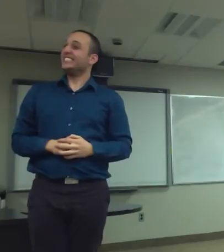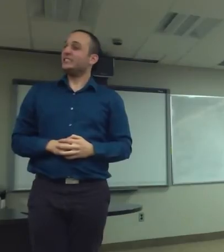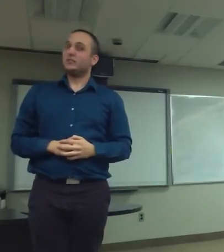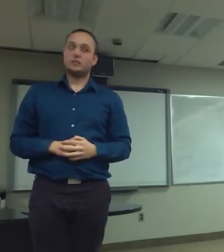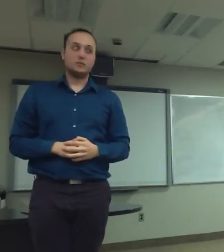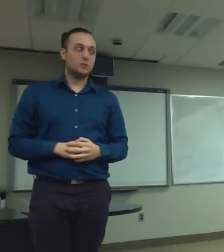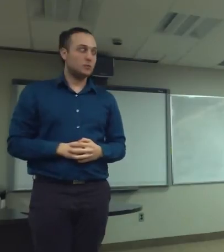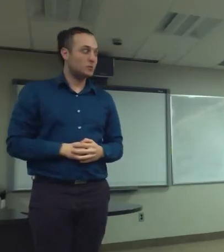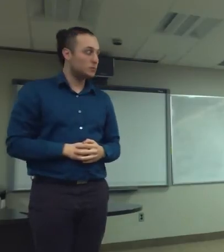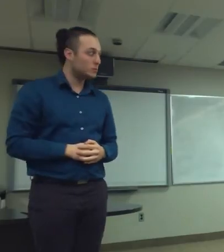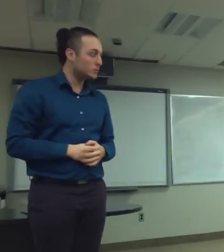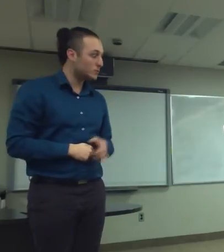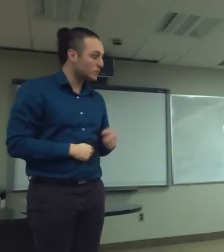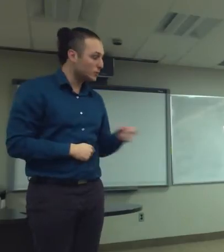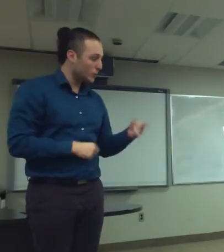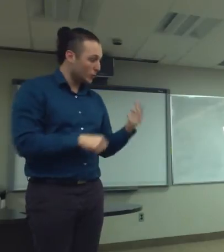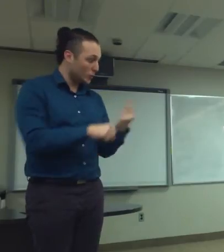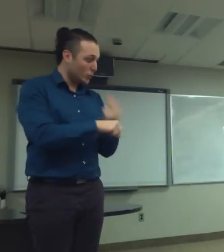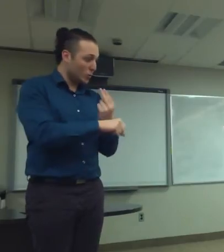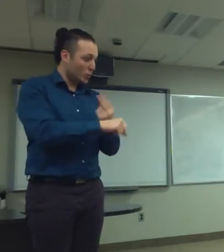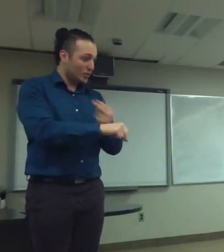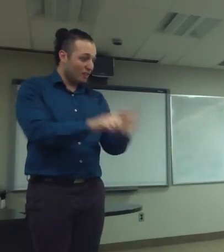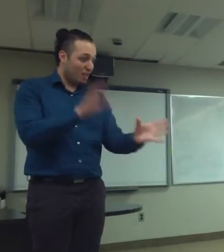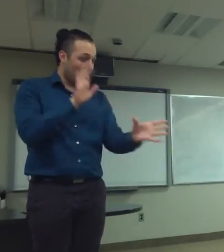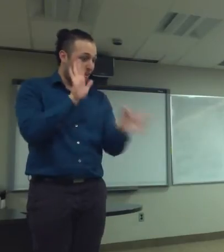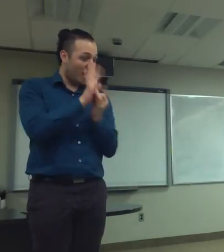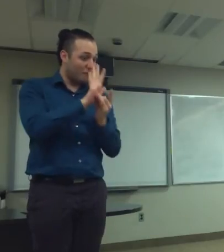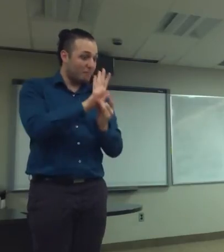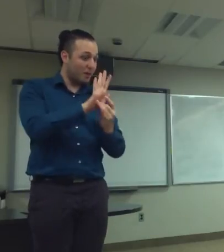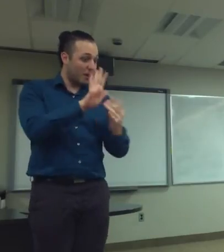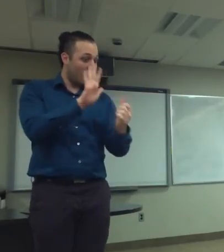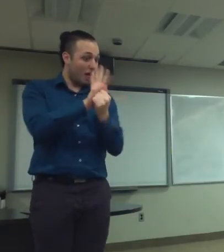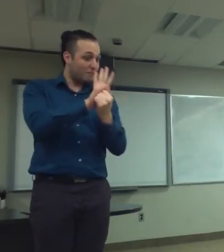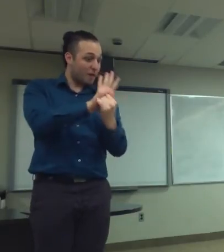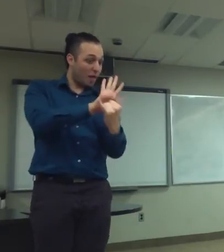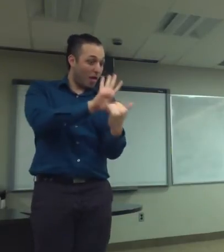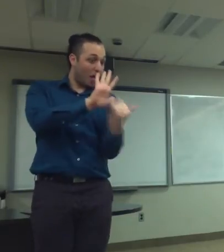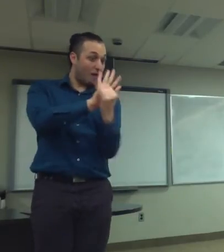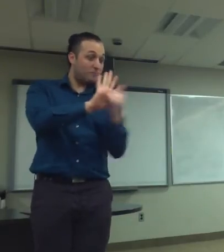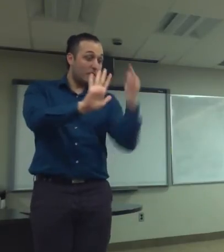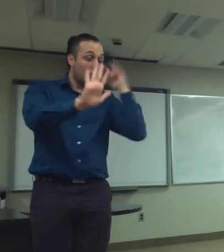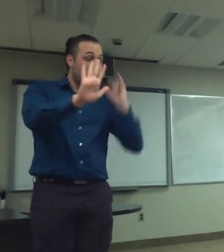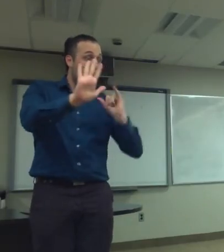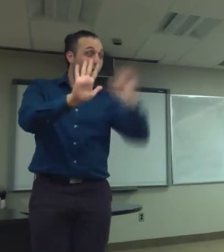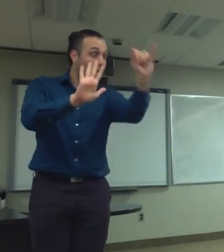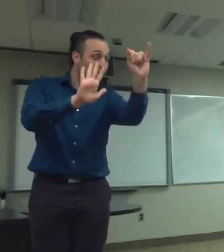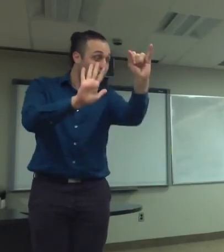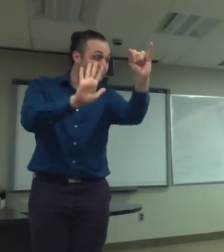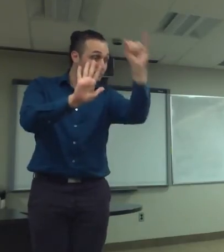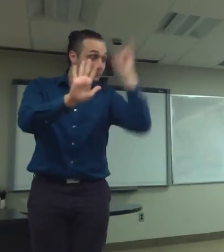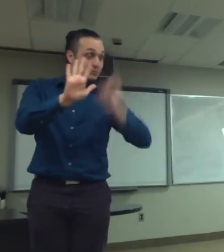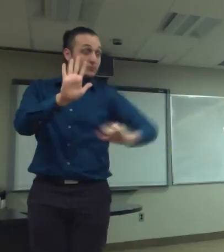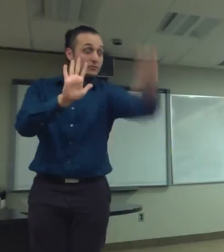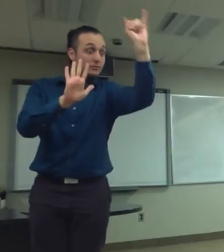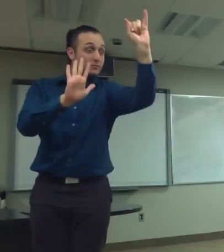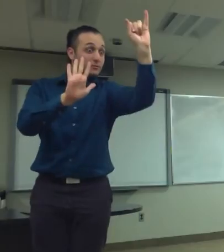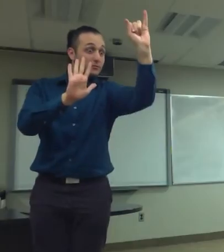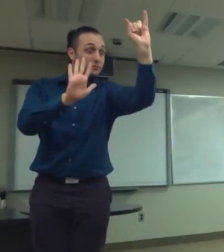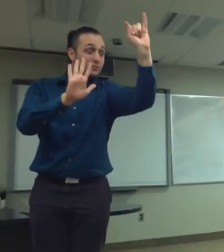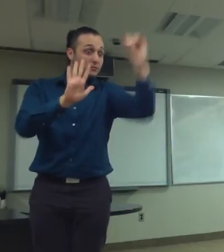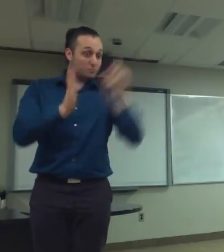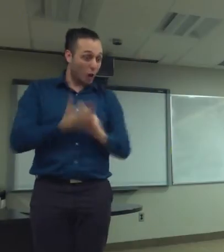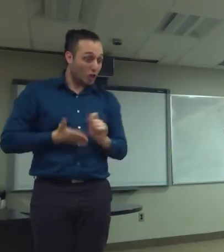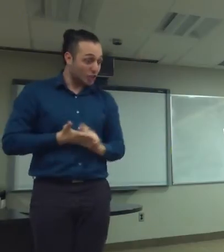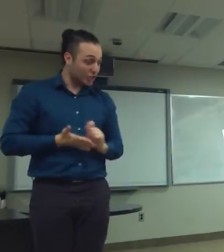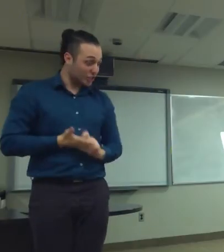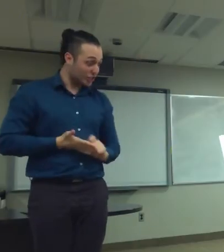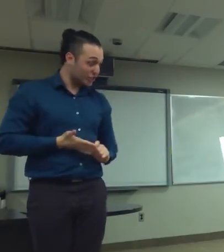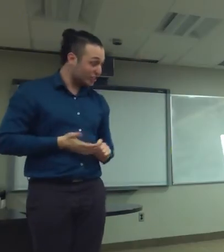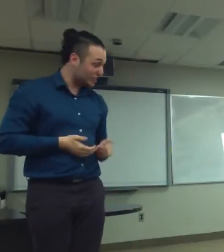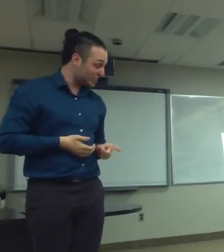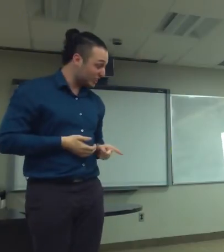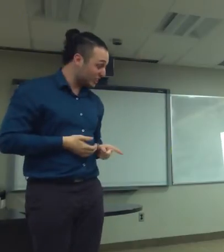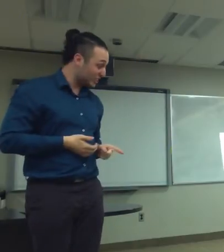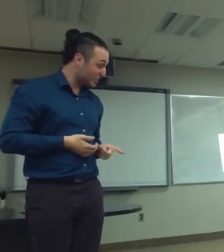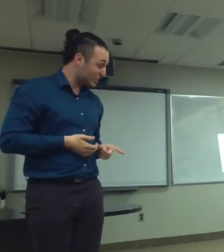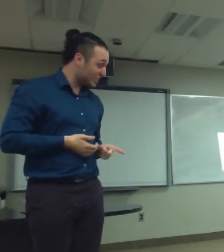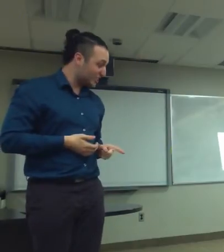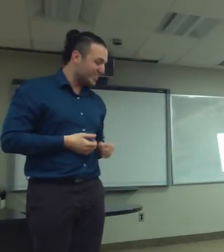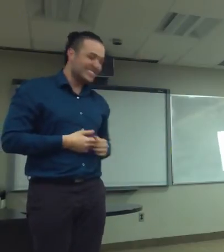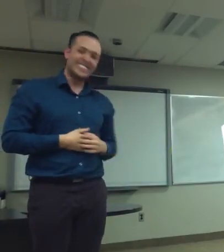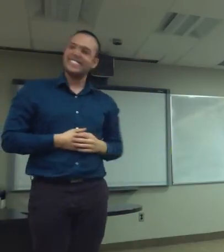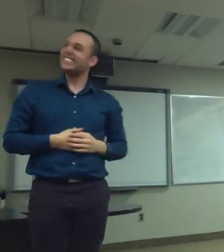"No." "Did you use the super indelible, never come off till you're dead and maybe even later coloring markers?"